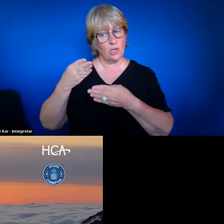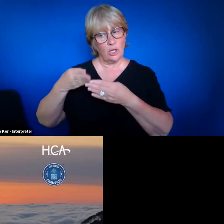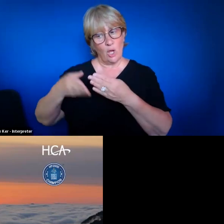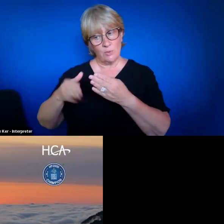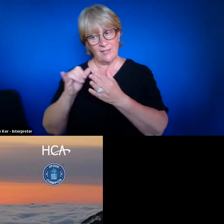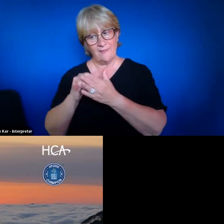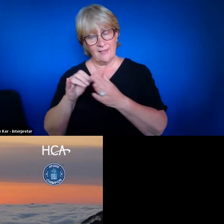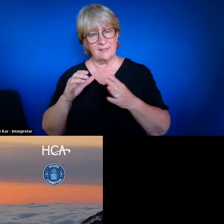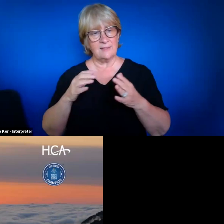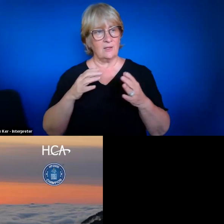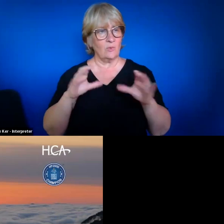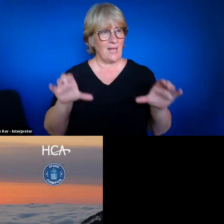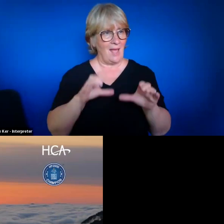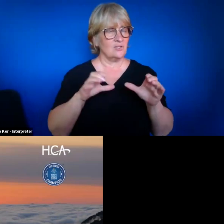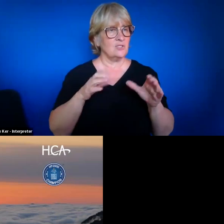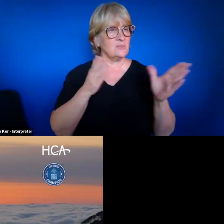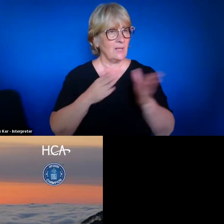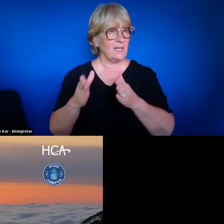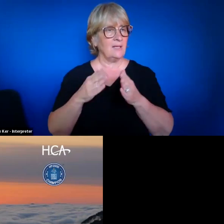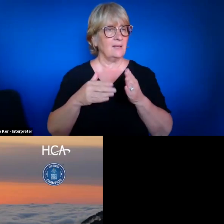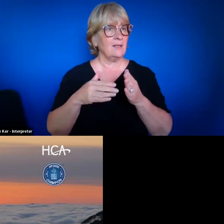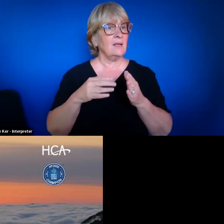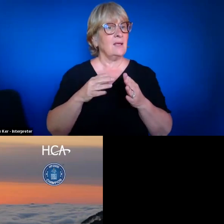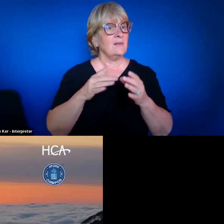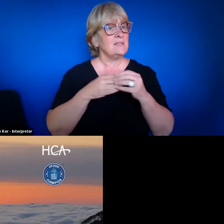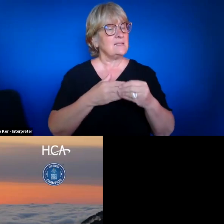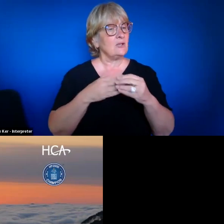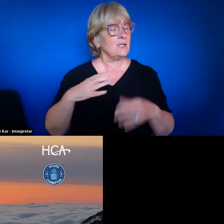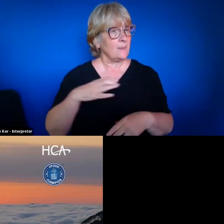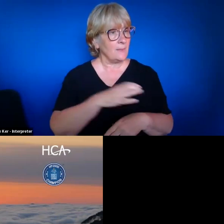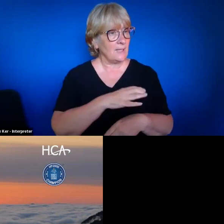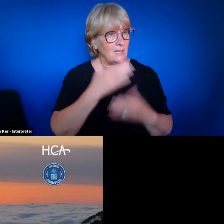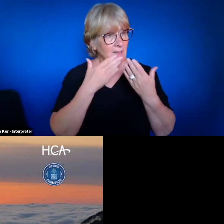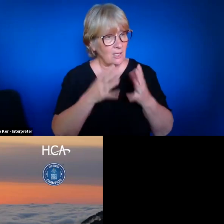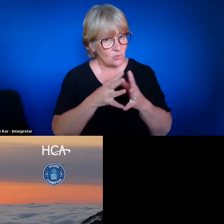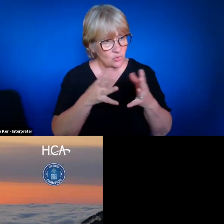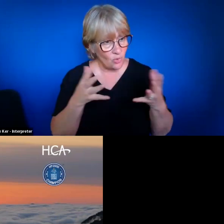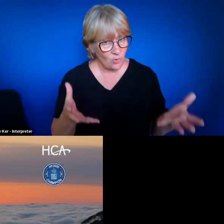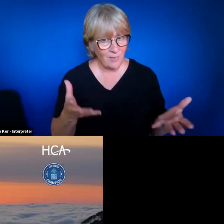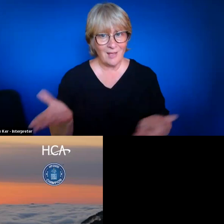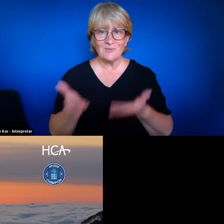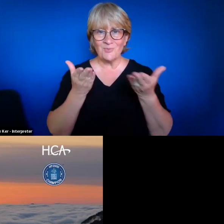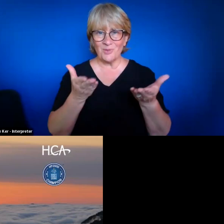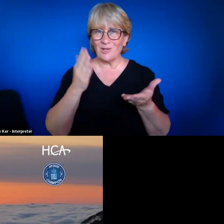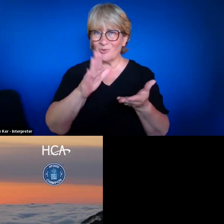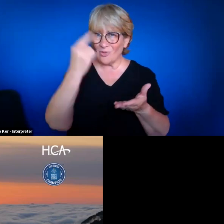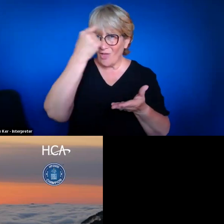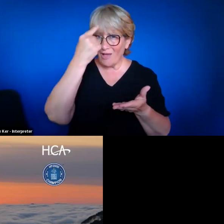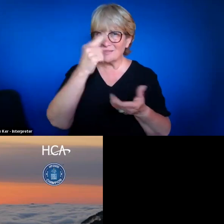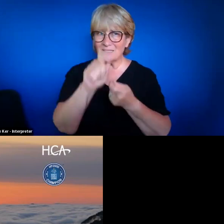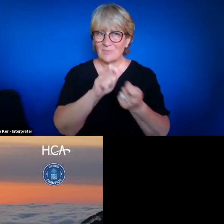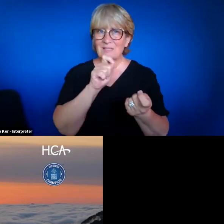into action items and next steps. CRIS Committee or Steering Committee, thank you so much for bringing some thoughts and specifics